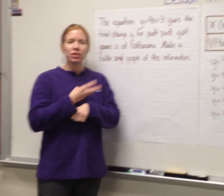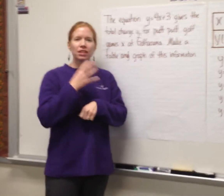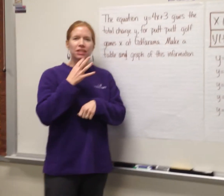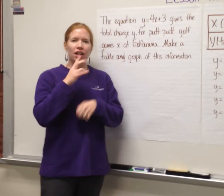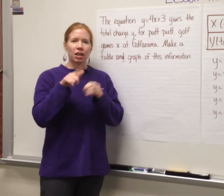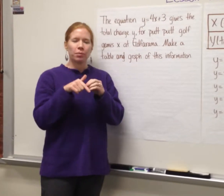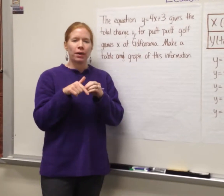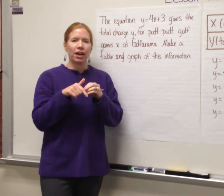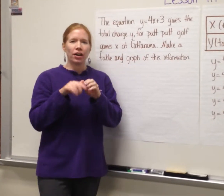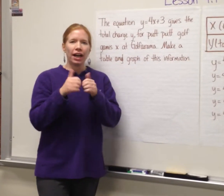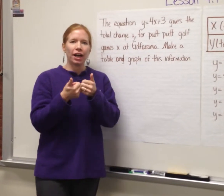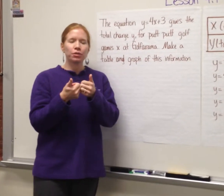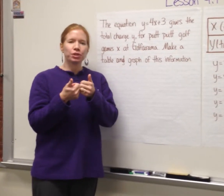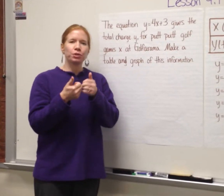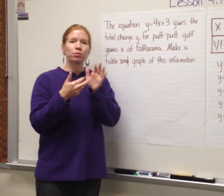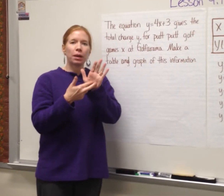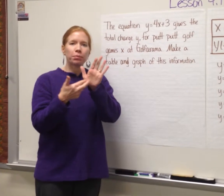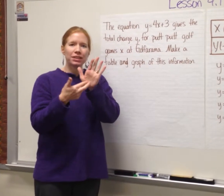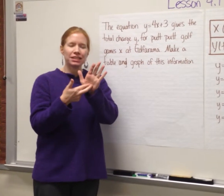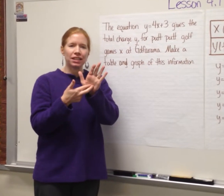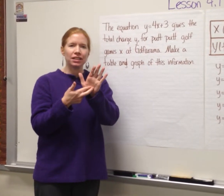we're going to talk about how to represent